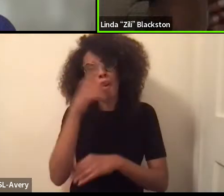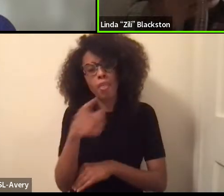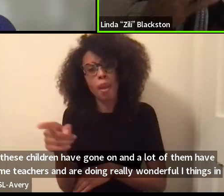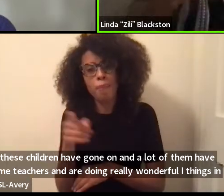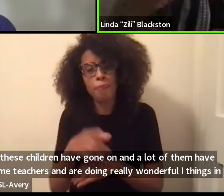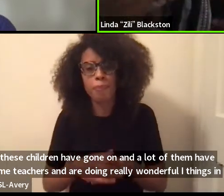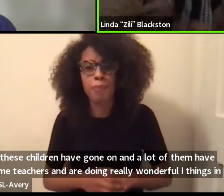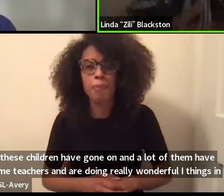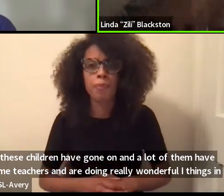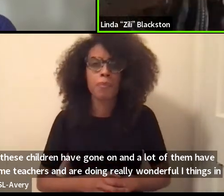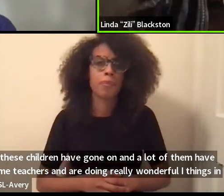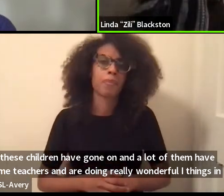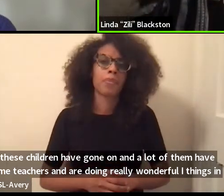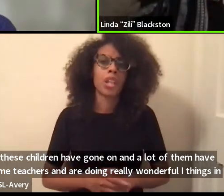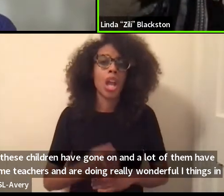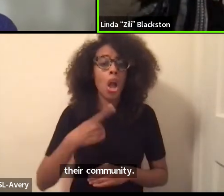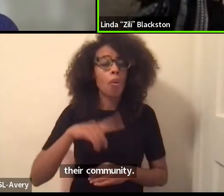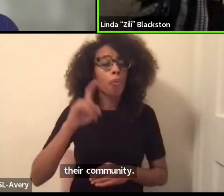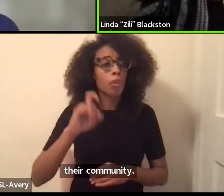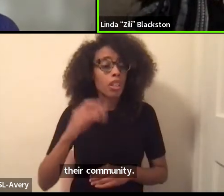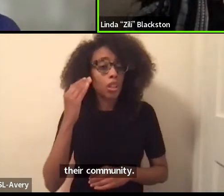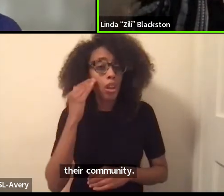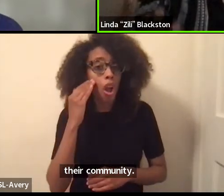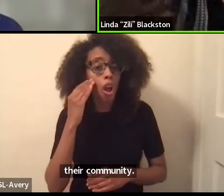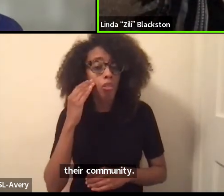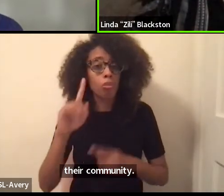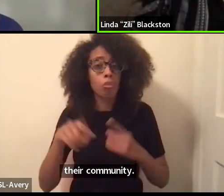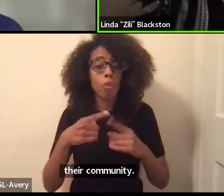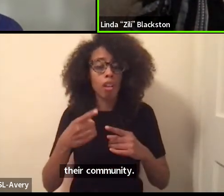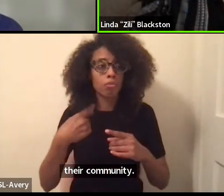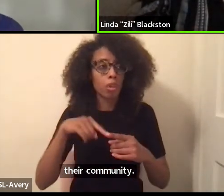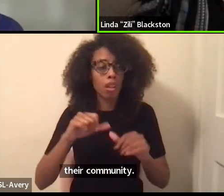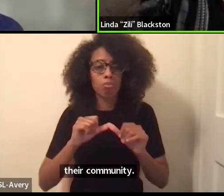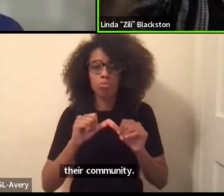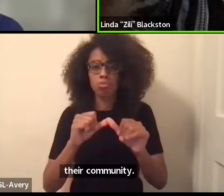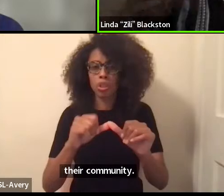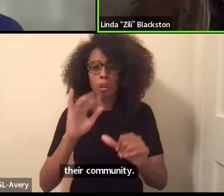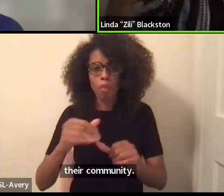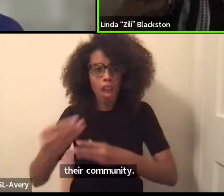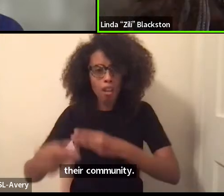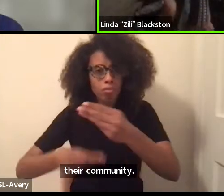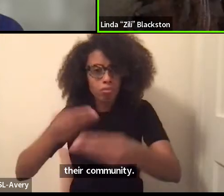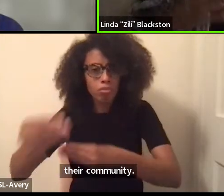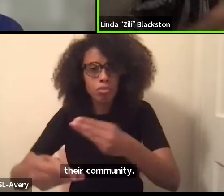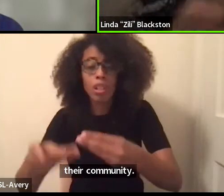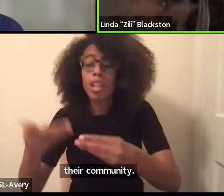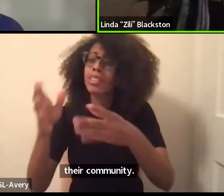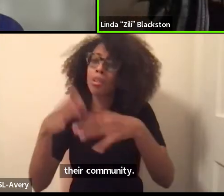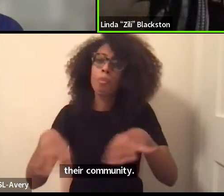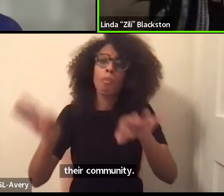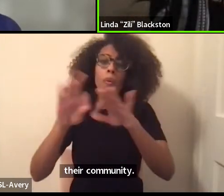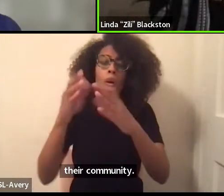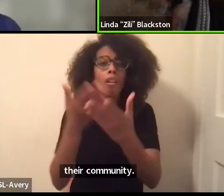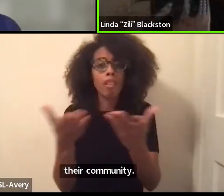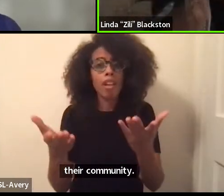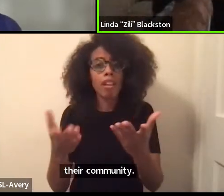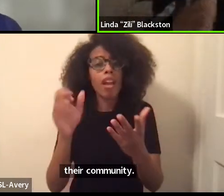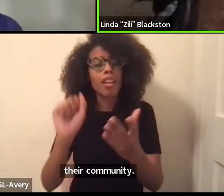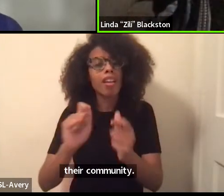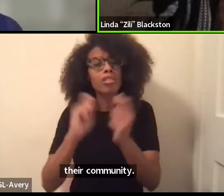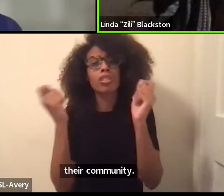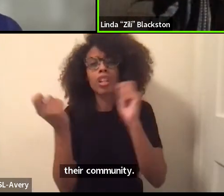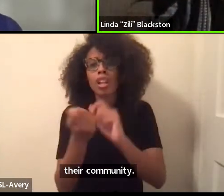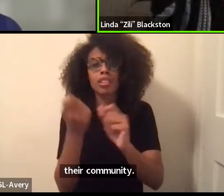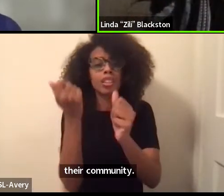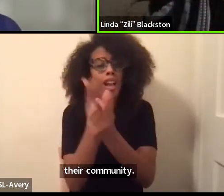that when we pass that on, it's a super important thing, and it can change everything. And that's